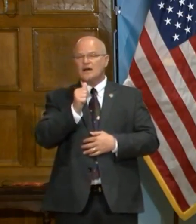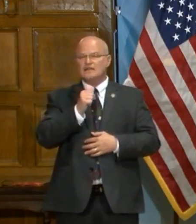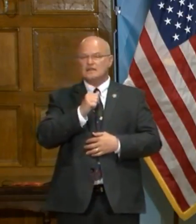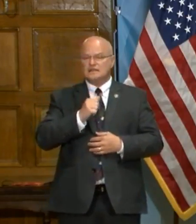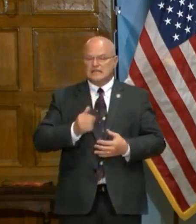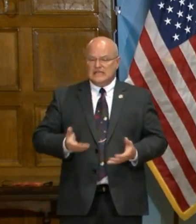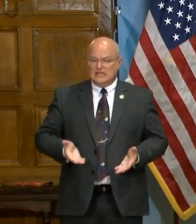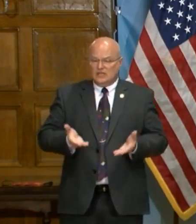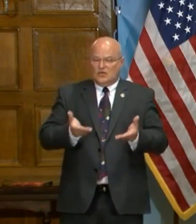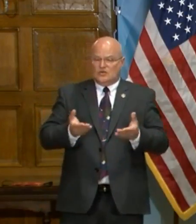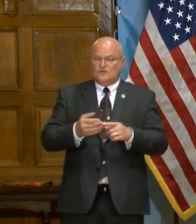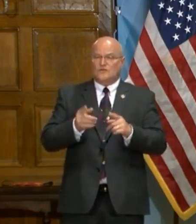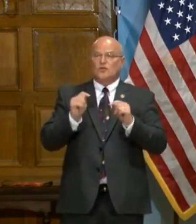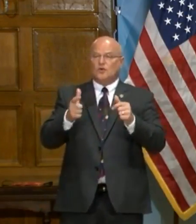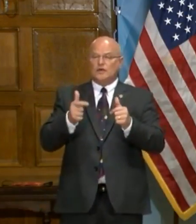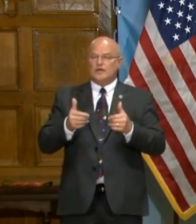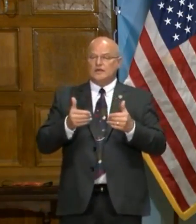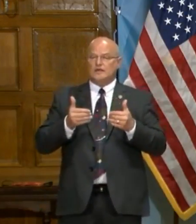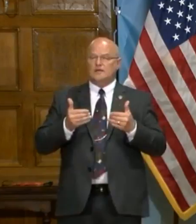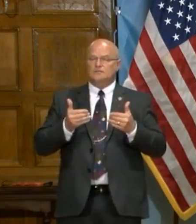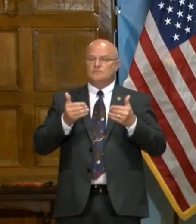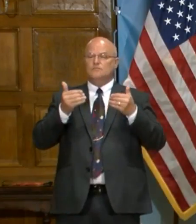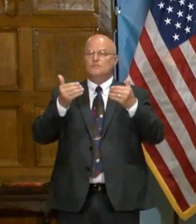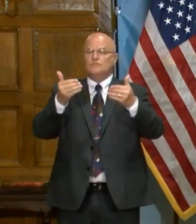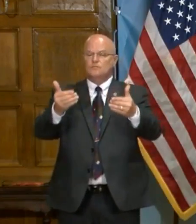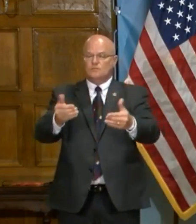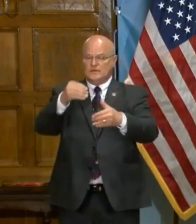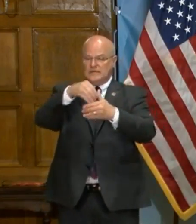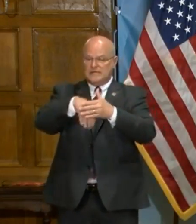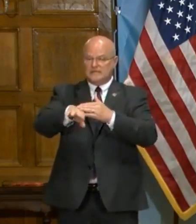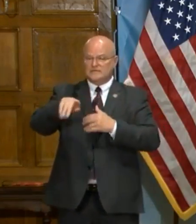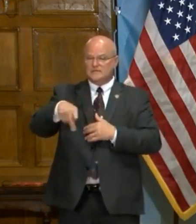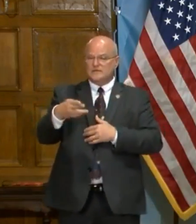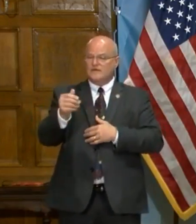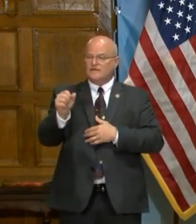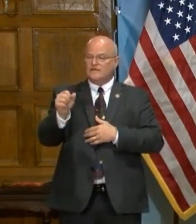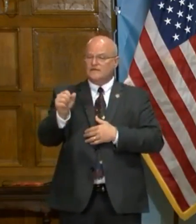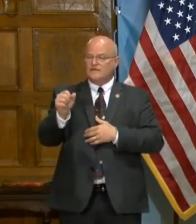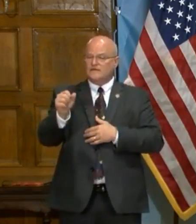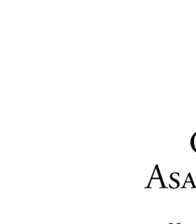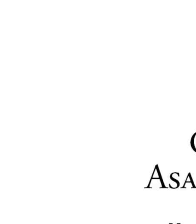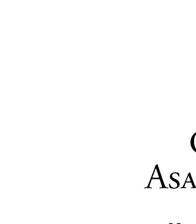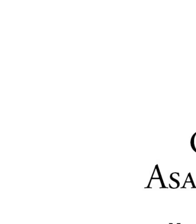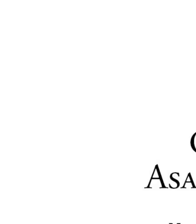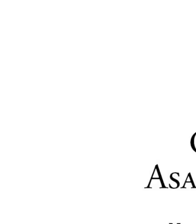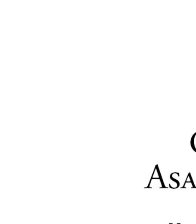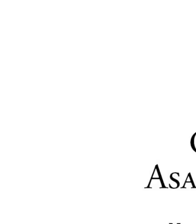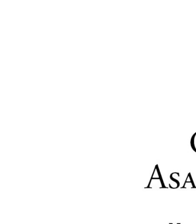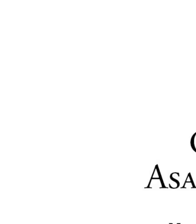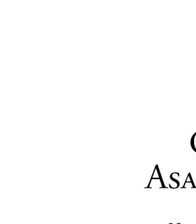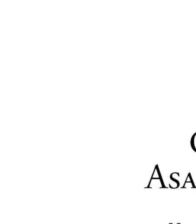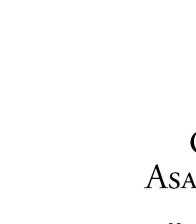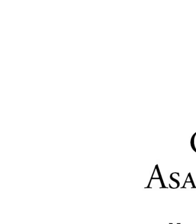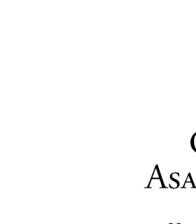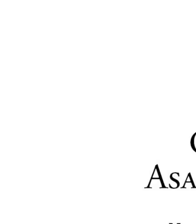encouraging for a quick movement into phase 2, but we will evaluate.